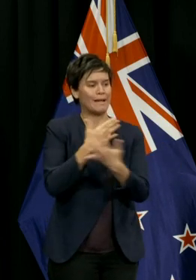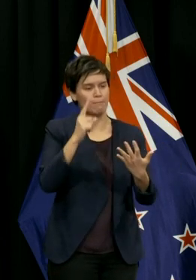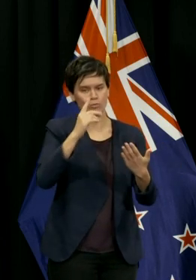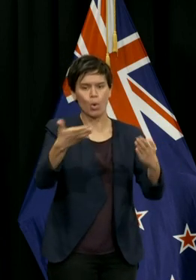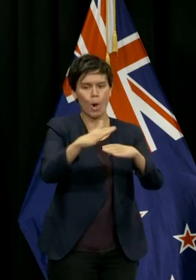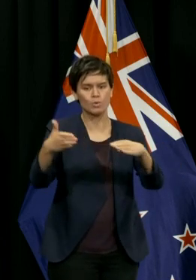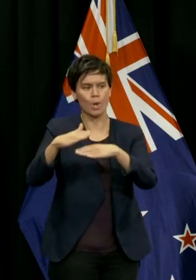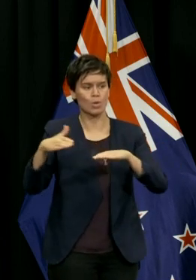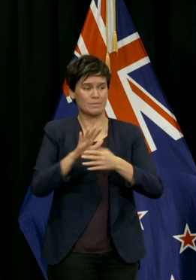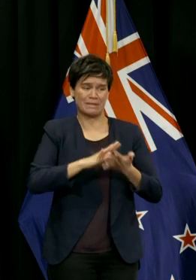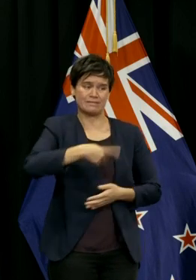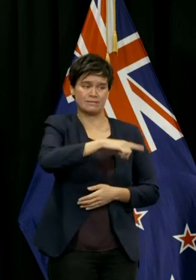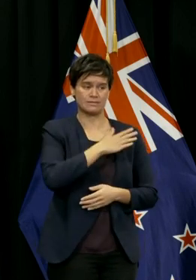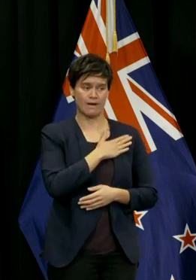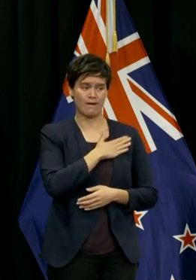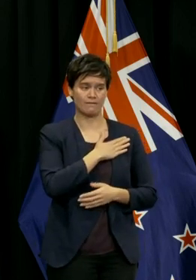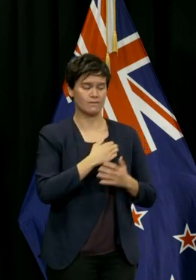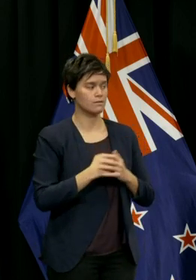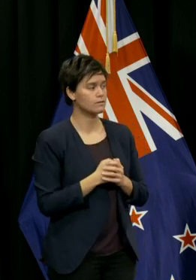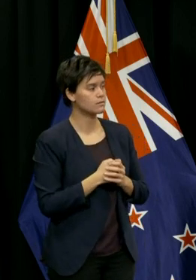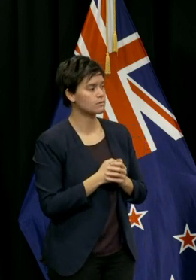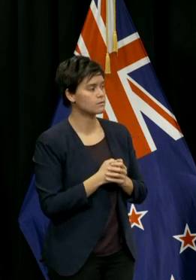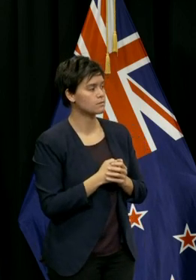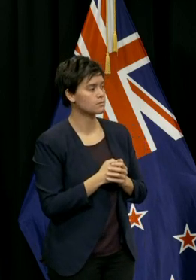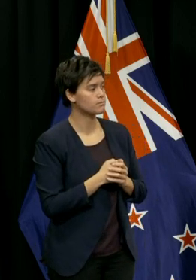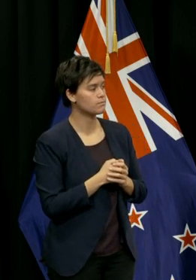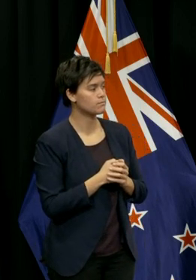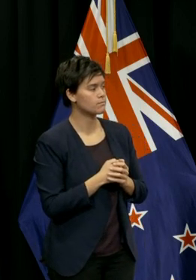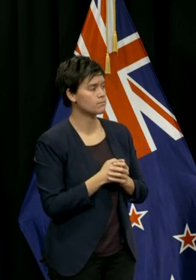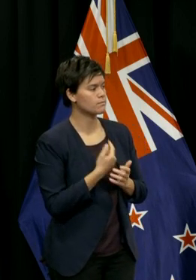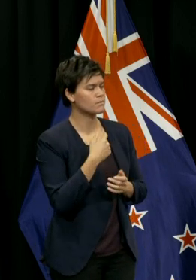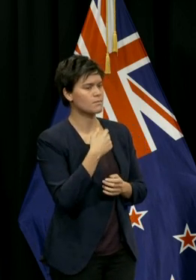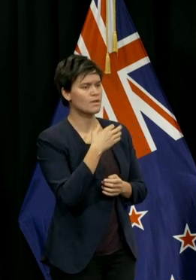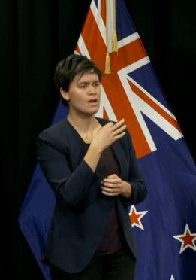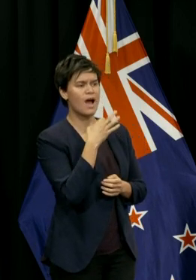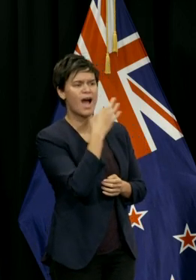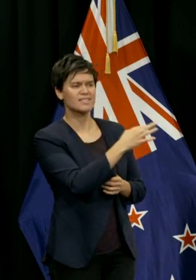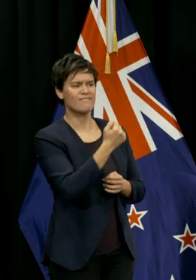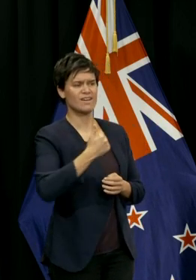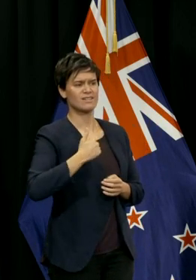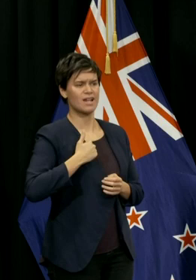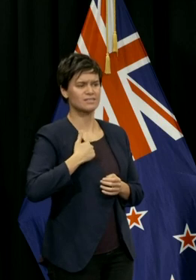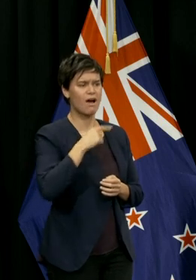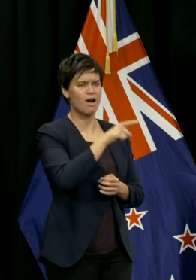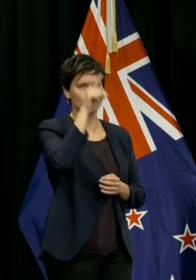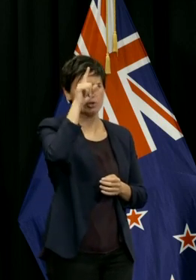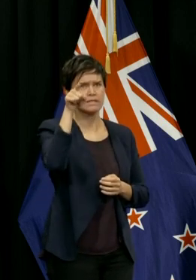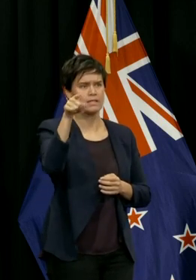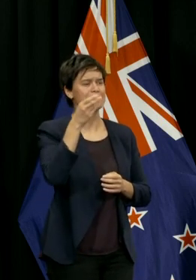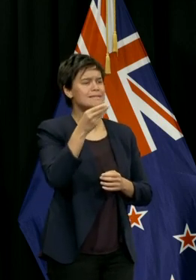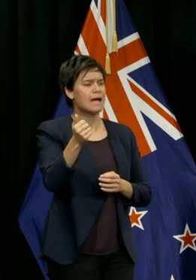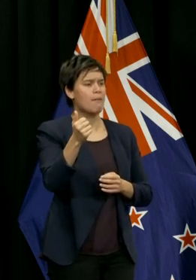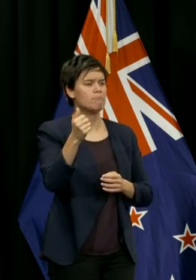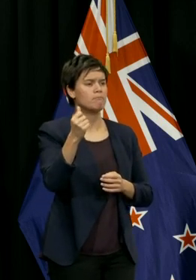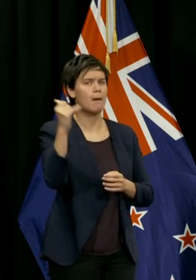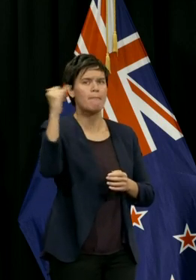Prime Minister, we're learning today that New Zealand is going to fly a couple of dozen flights between bank food rooms and places in Germany. You're still sure that there's